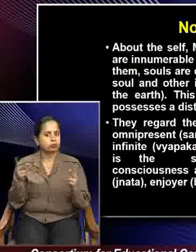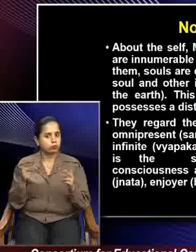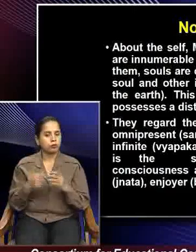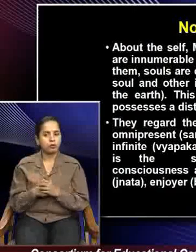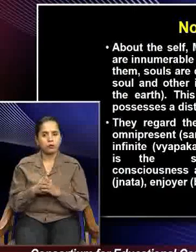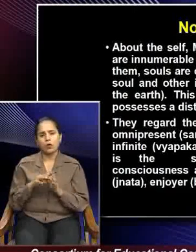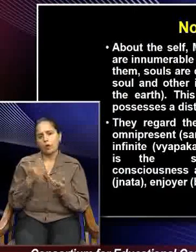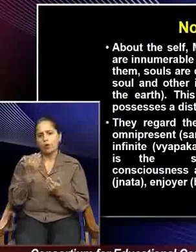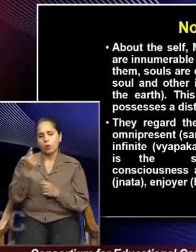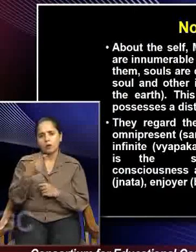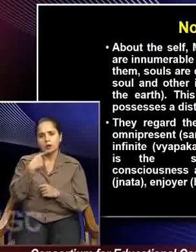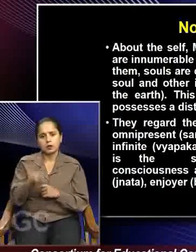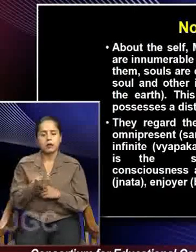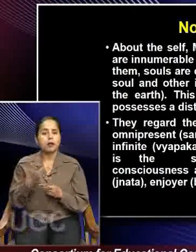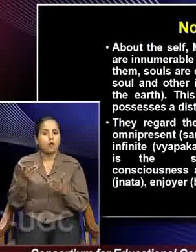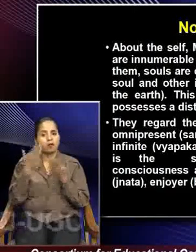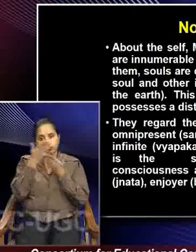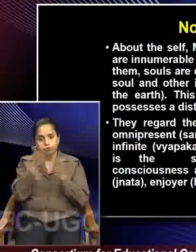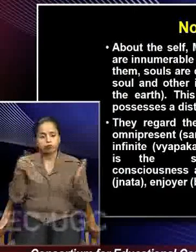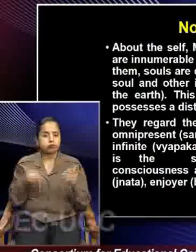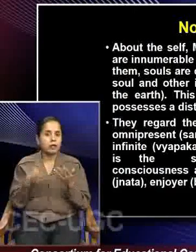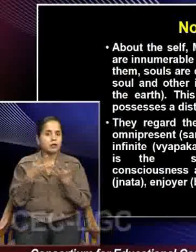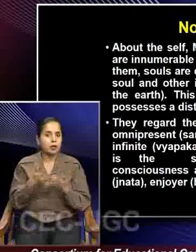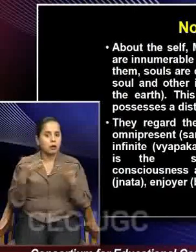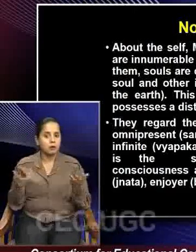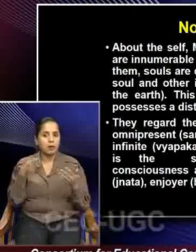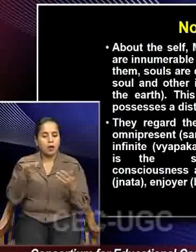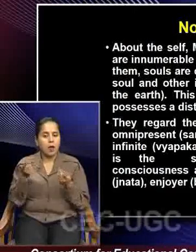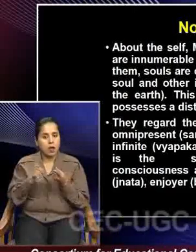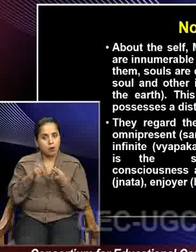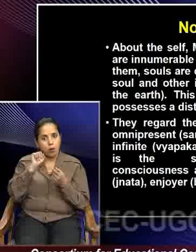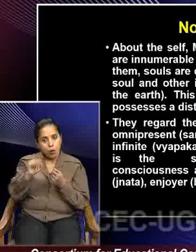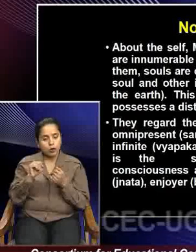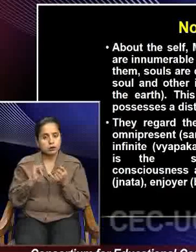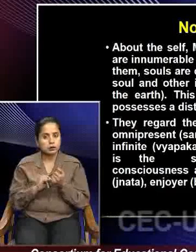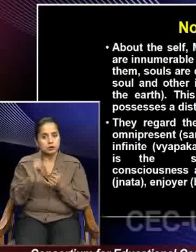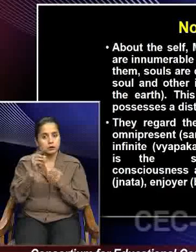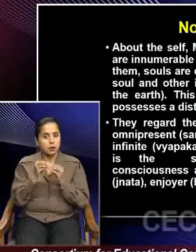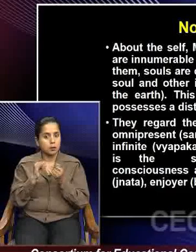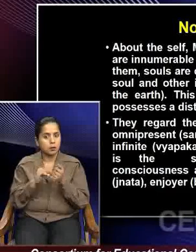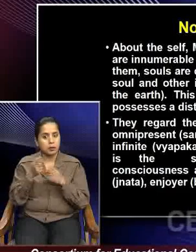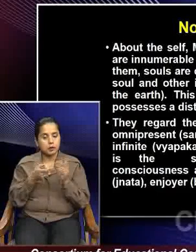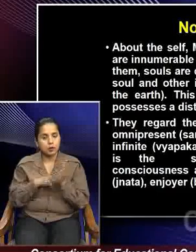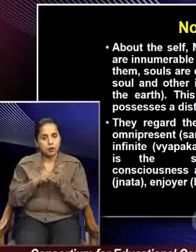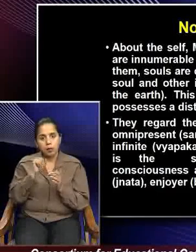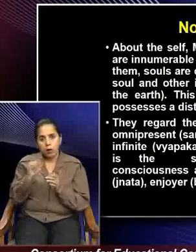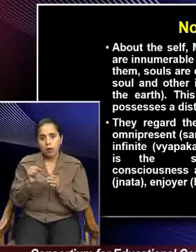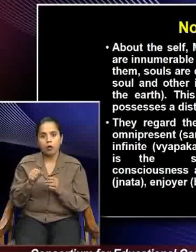or you can say infinite substance, which is the substratum of the